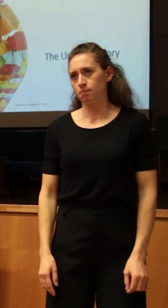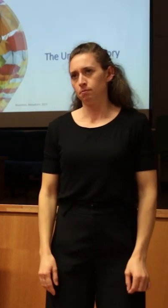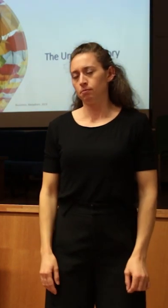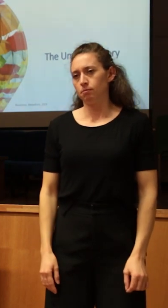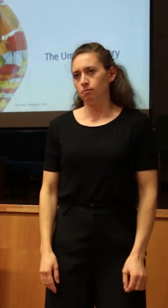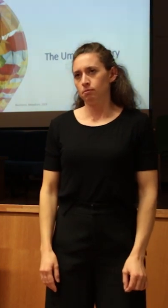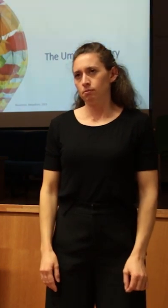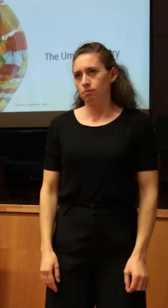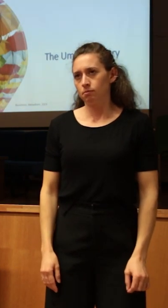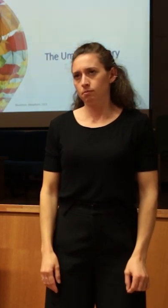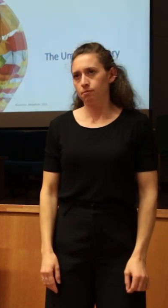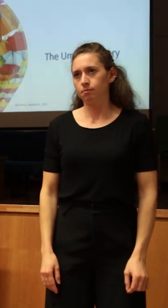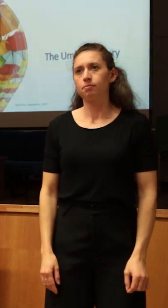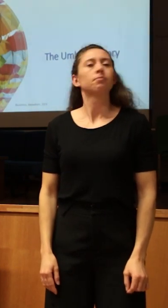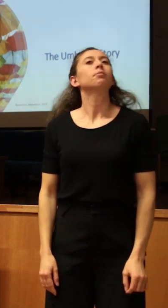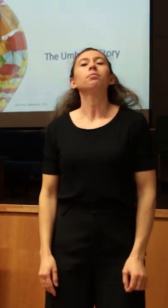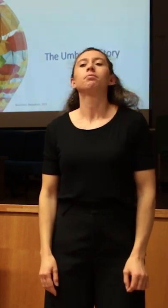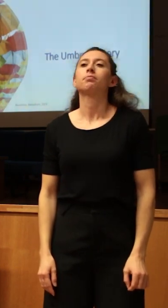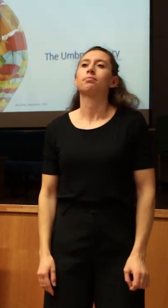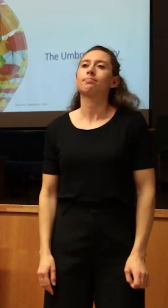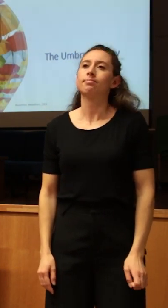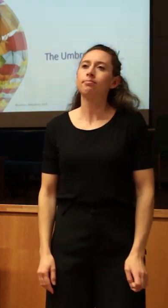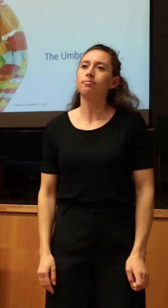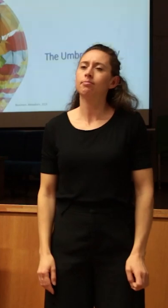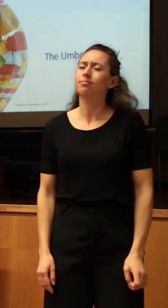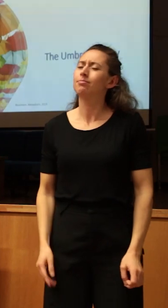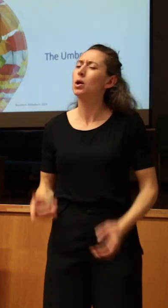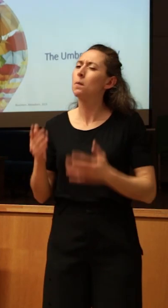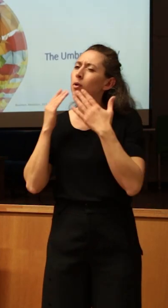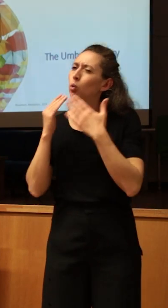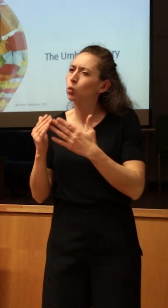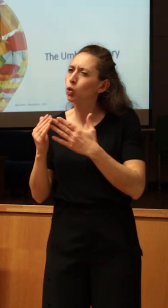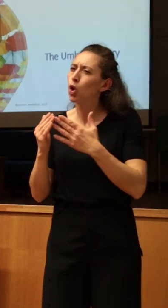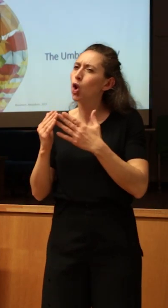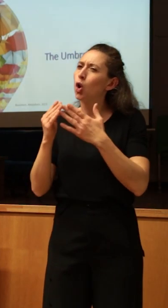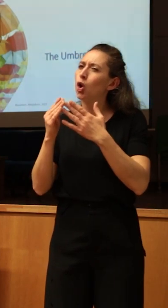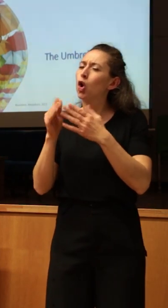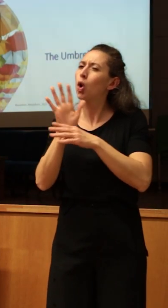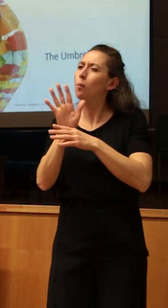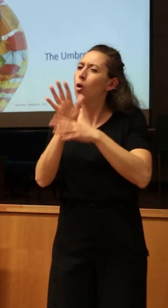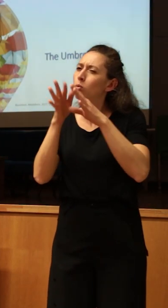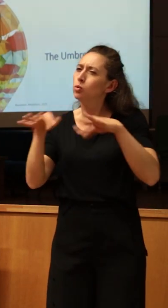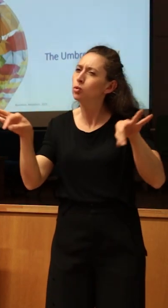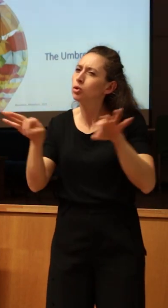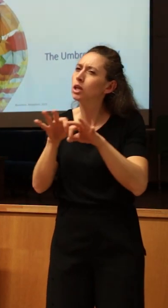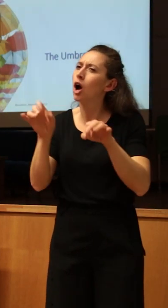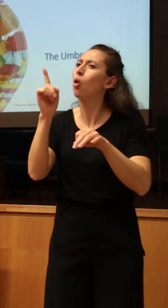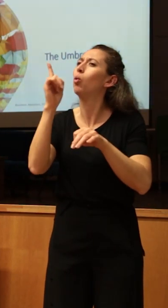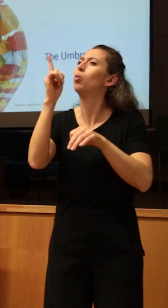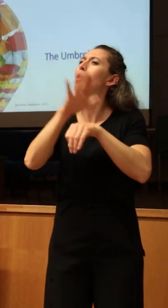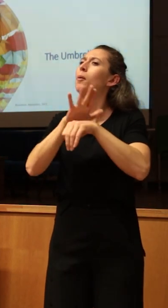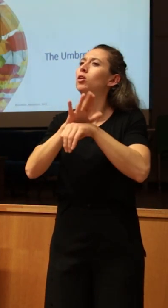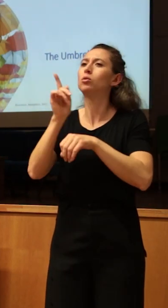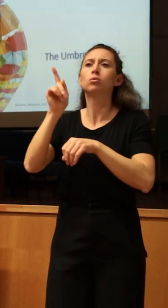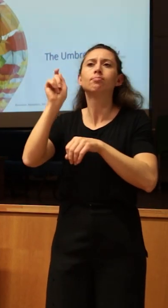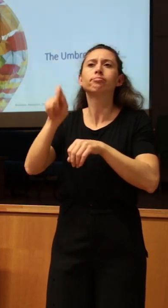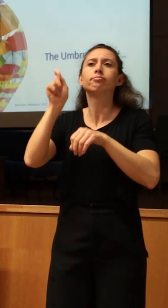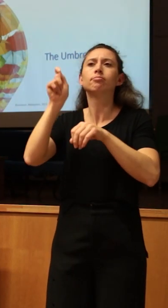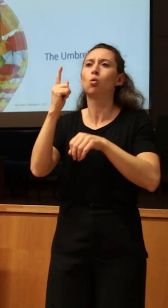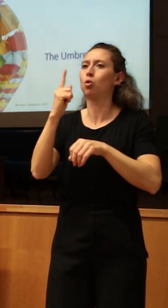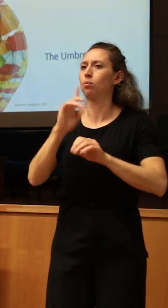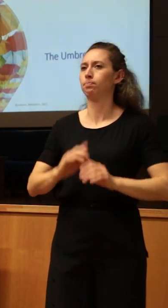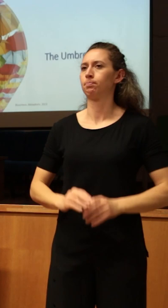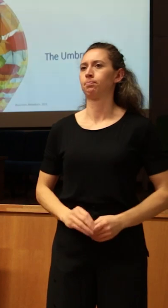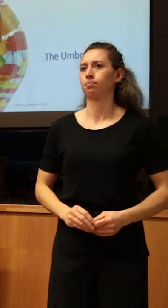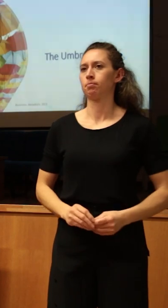one moment like sound, or is it like a melody? ¿Es un sonido de un momento o es una melodía? Un momento. An instant, a moment. Just a